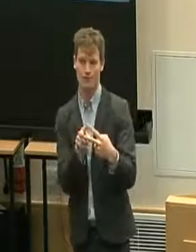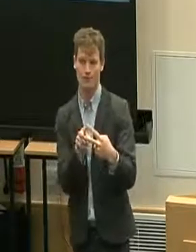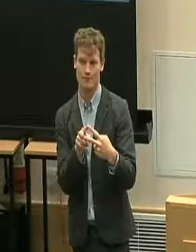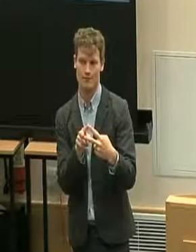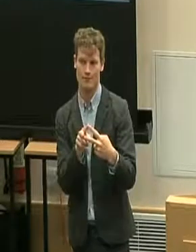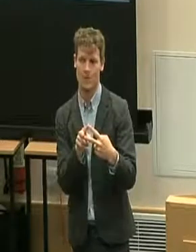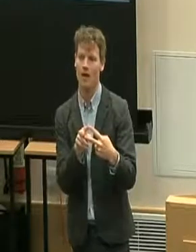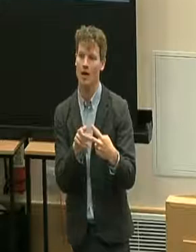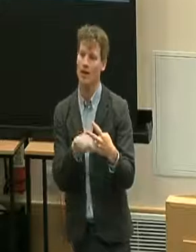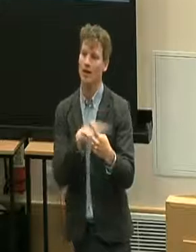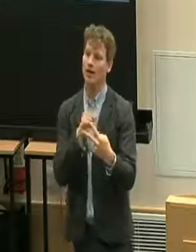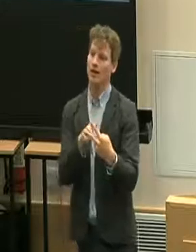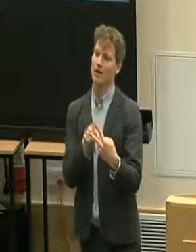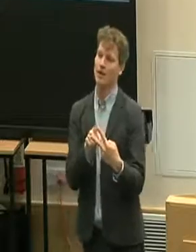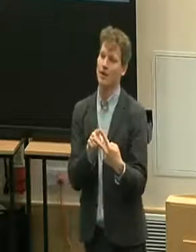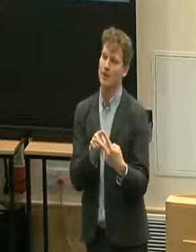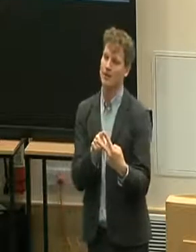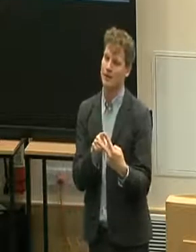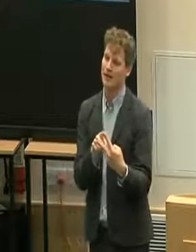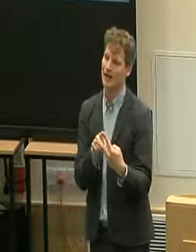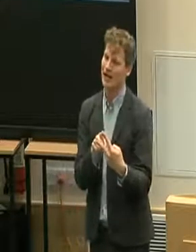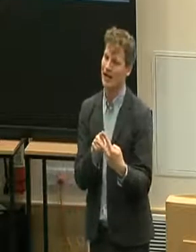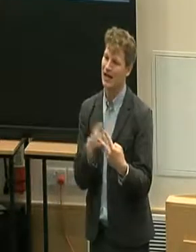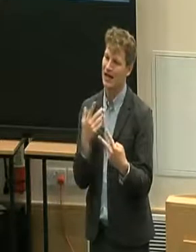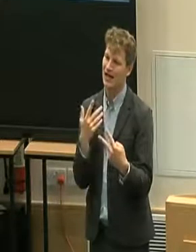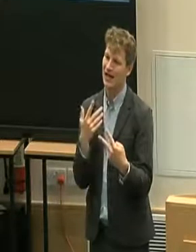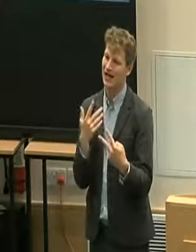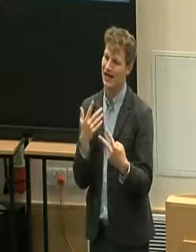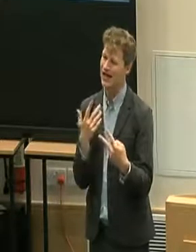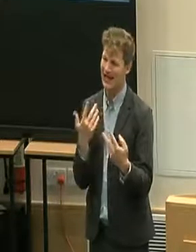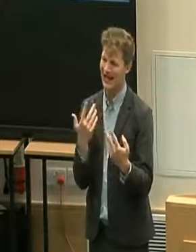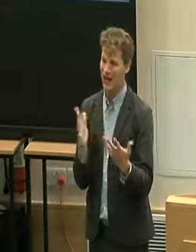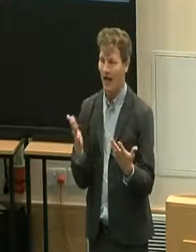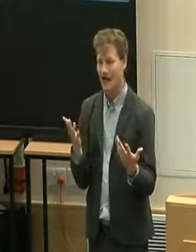are dramatically difficult to solve.